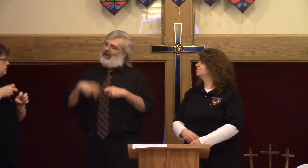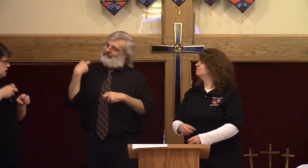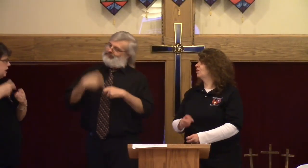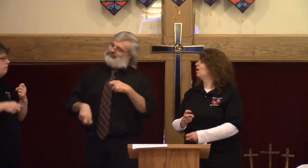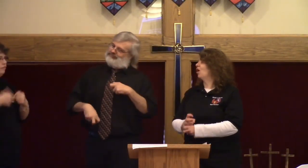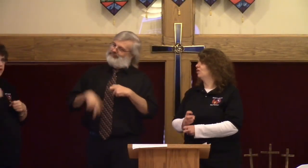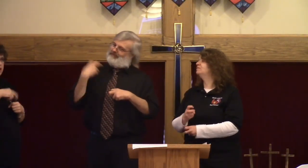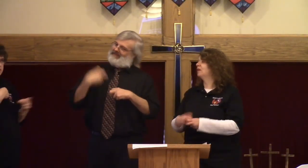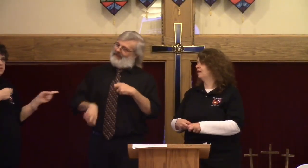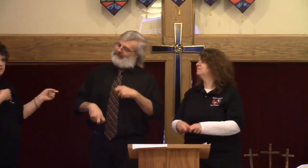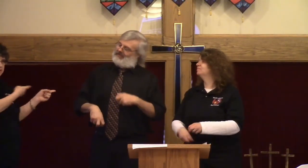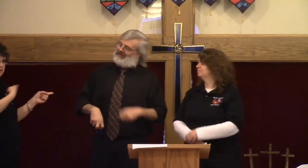tough for us.